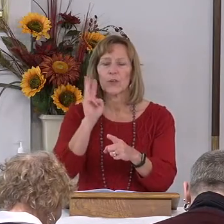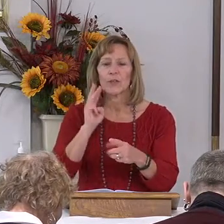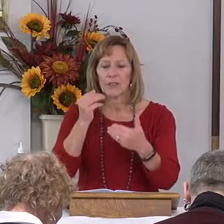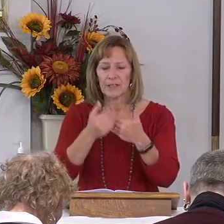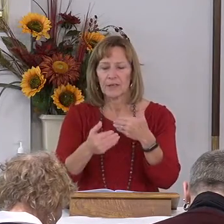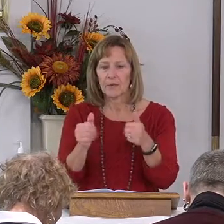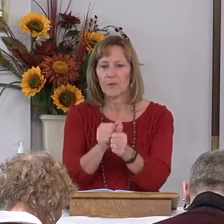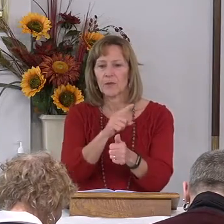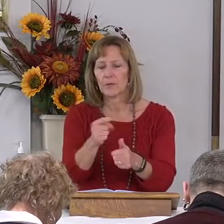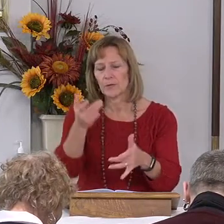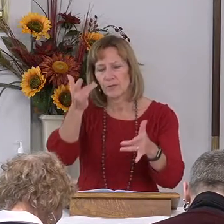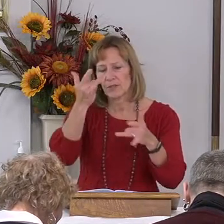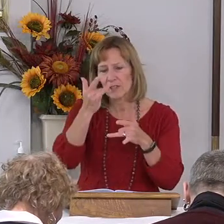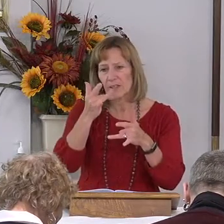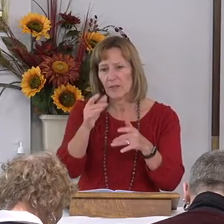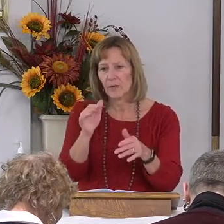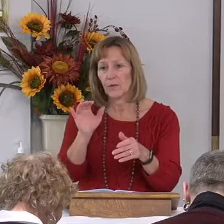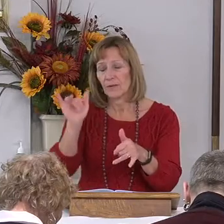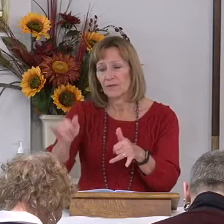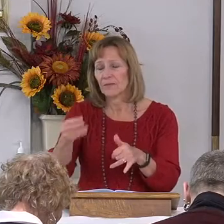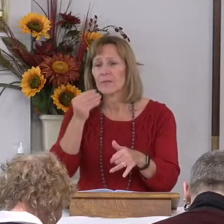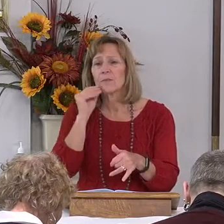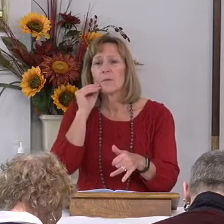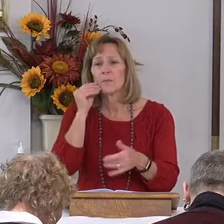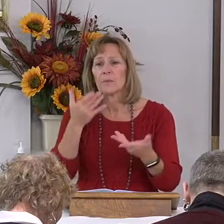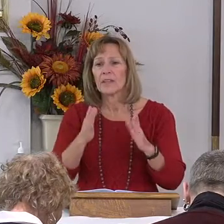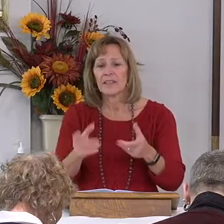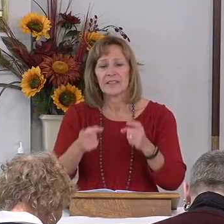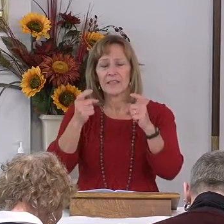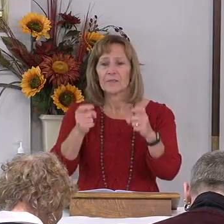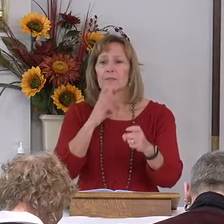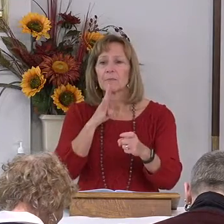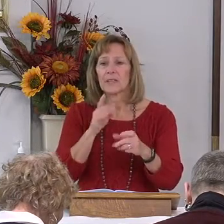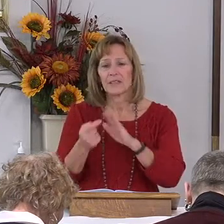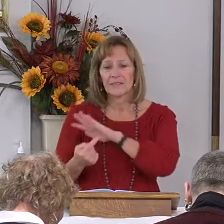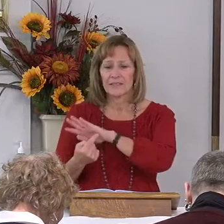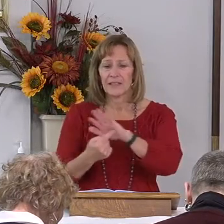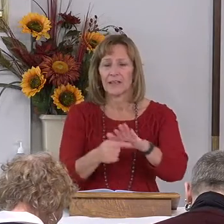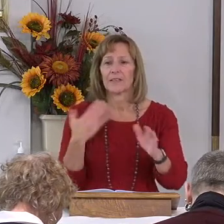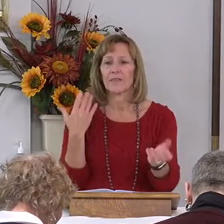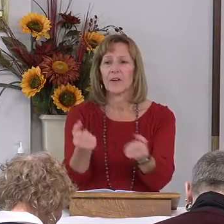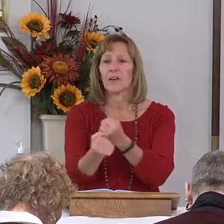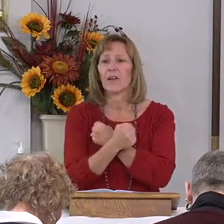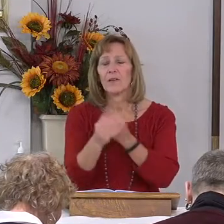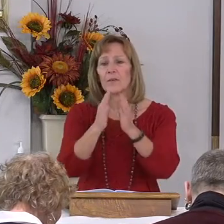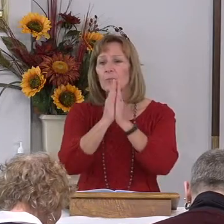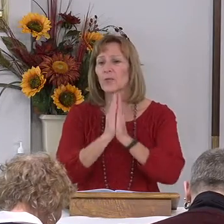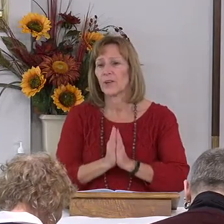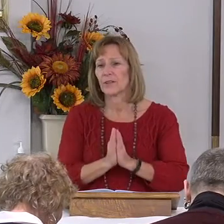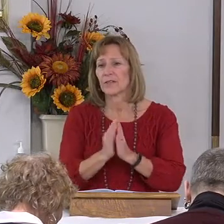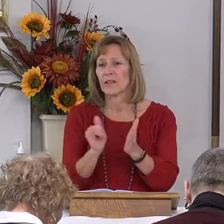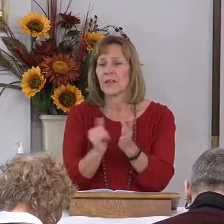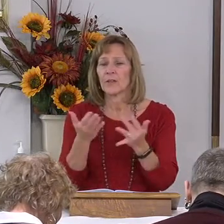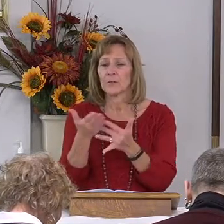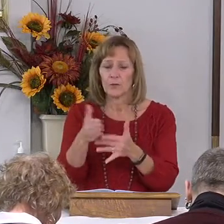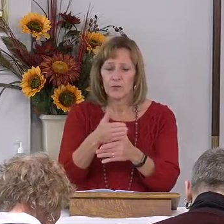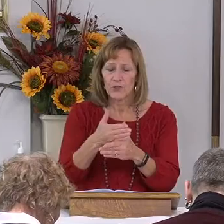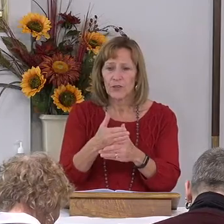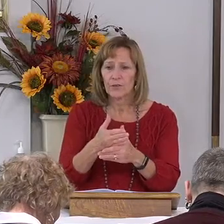with those who are sick or homebound. May these gifts be signs of our love and prayers, that